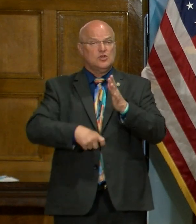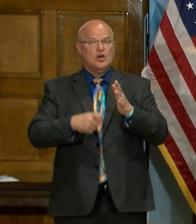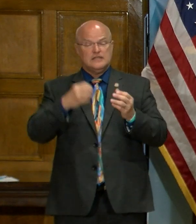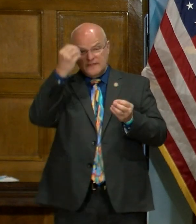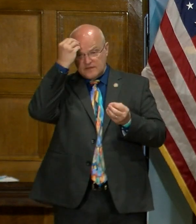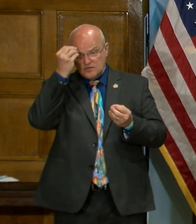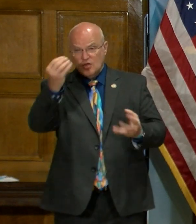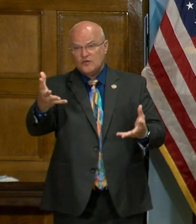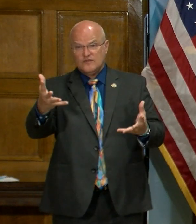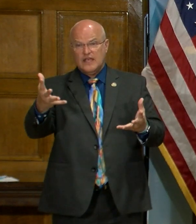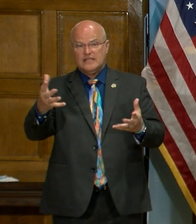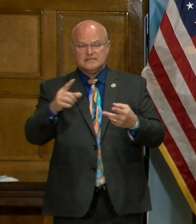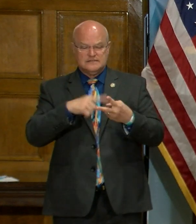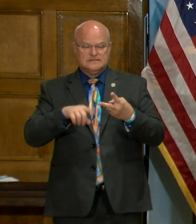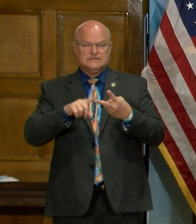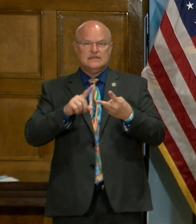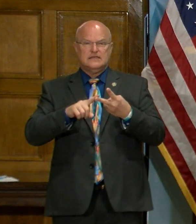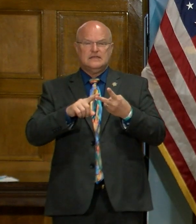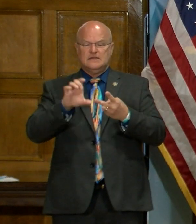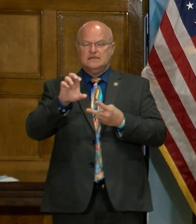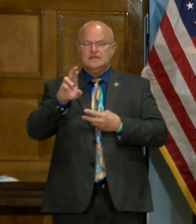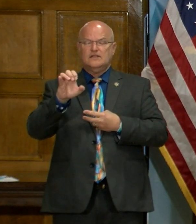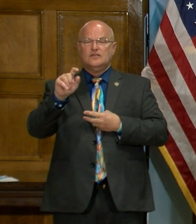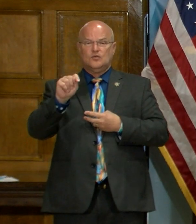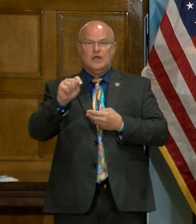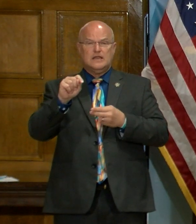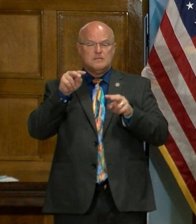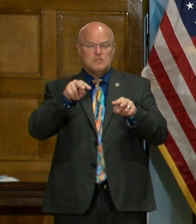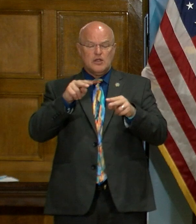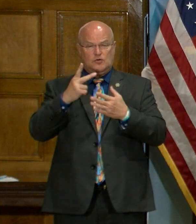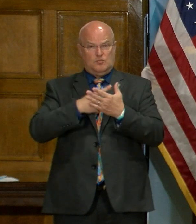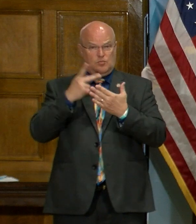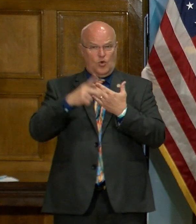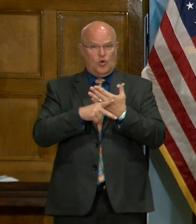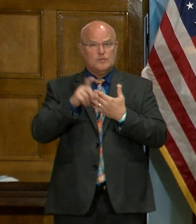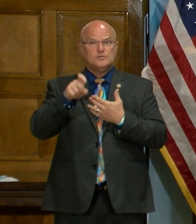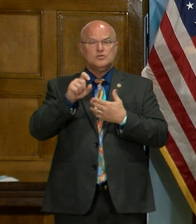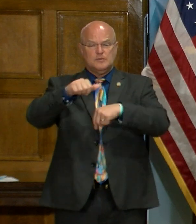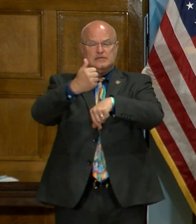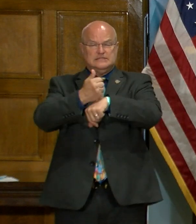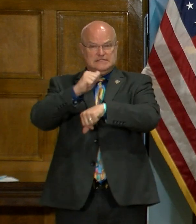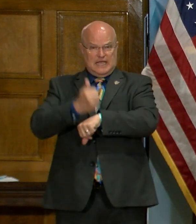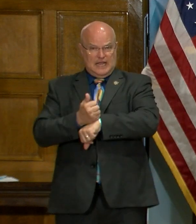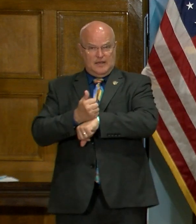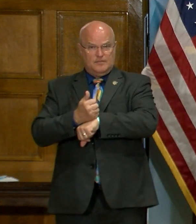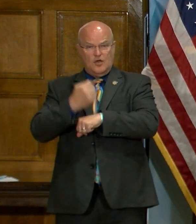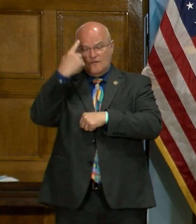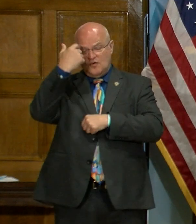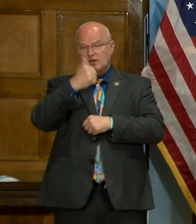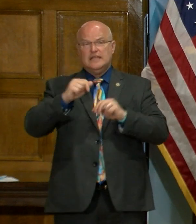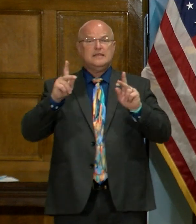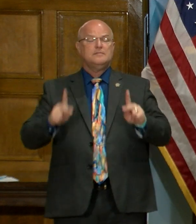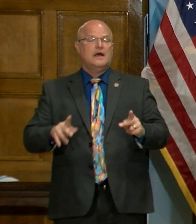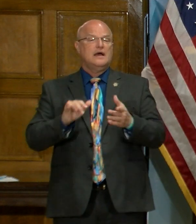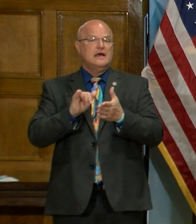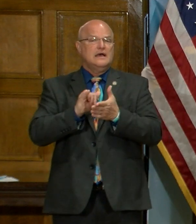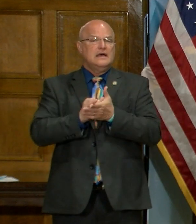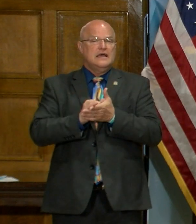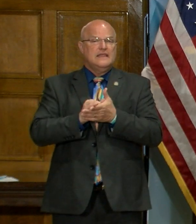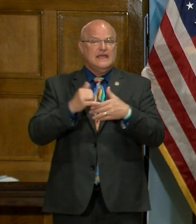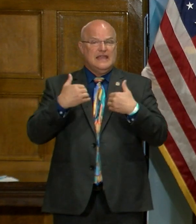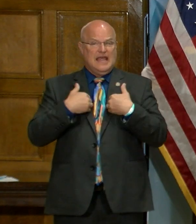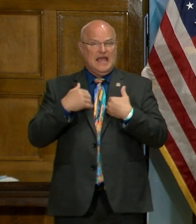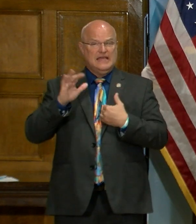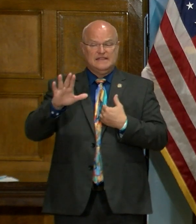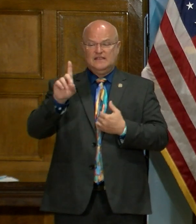is the notification, and then secondly, the credit monitoring program that should be put into place for anybody who